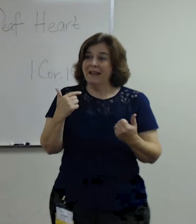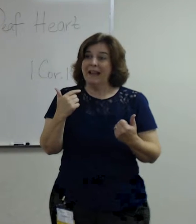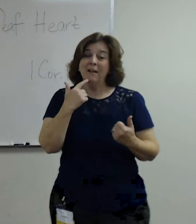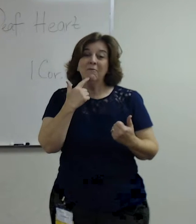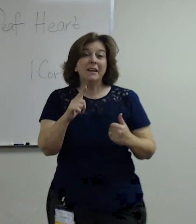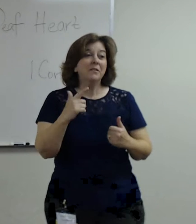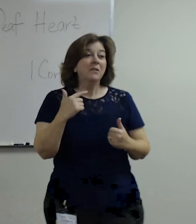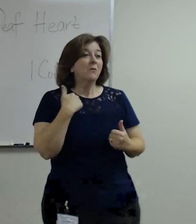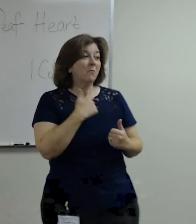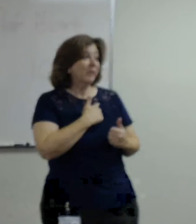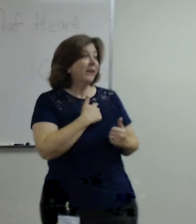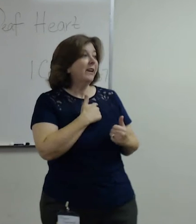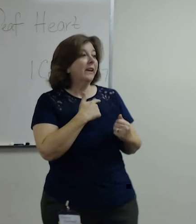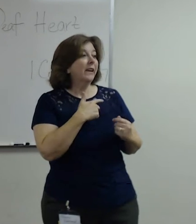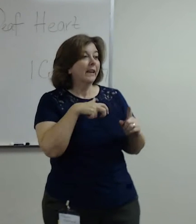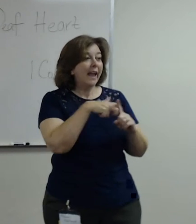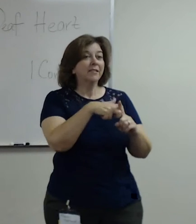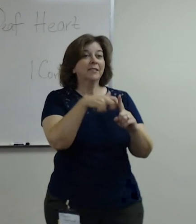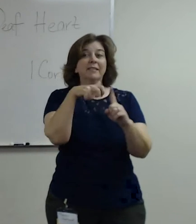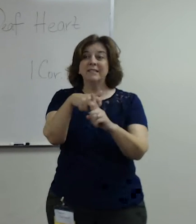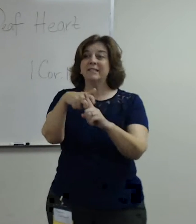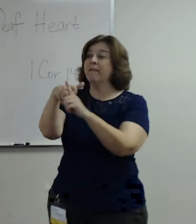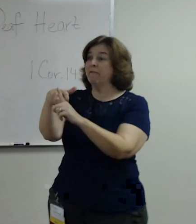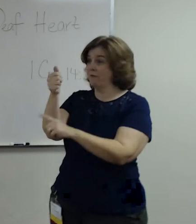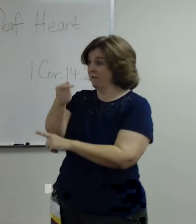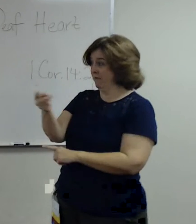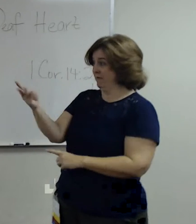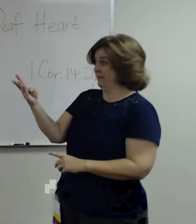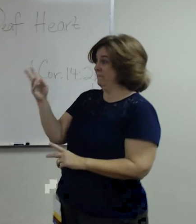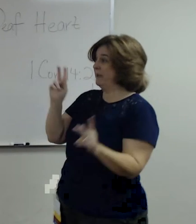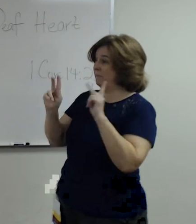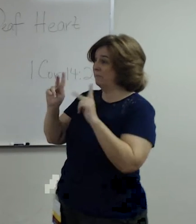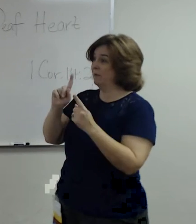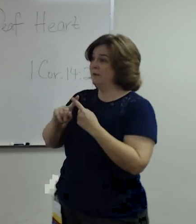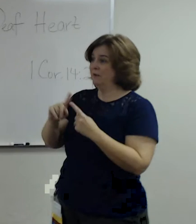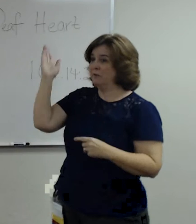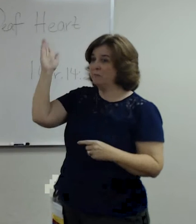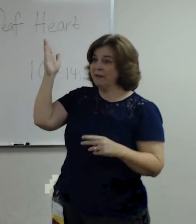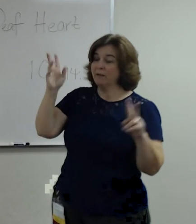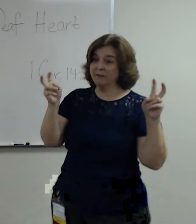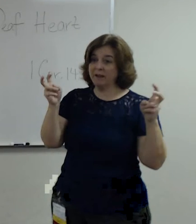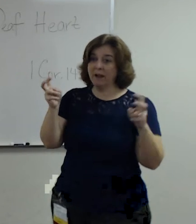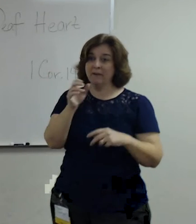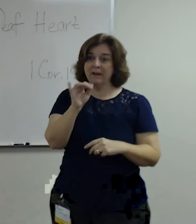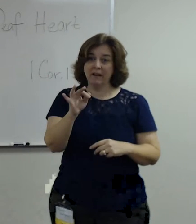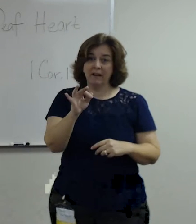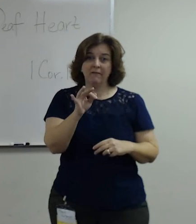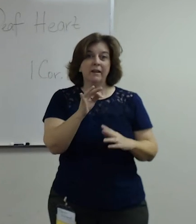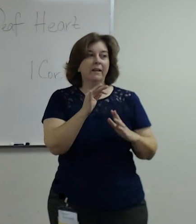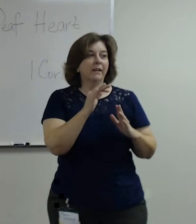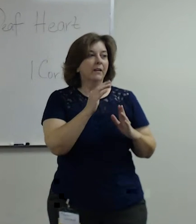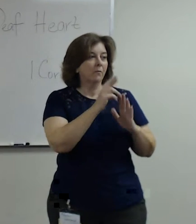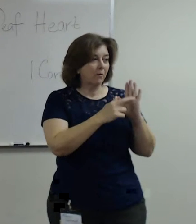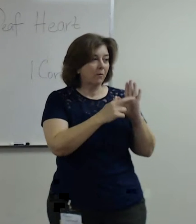I will tell you, we asked several people to speak on the topic of role